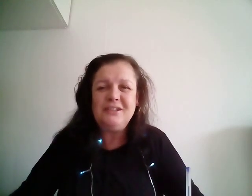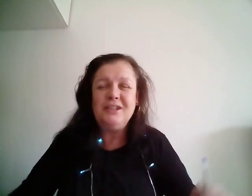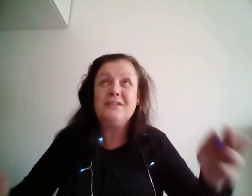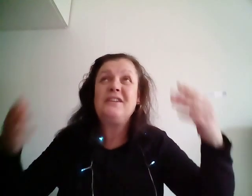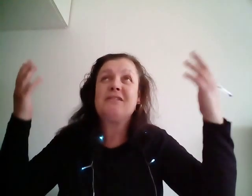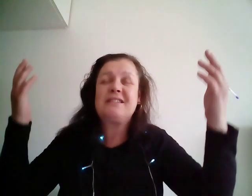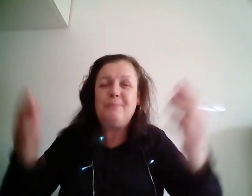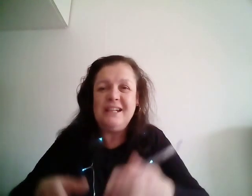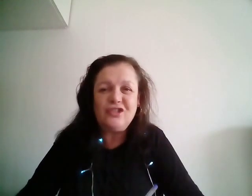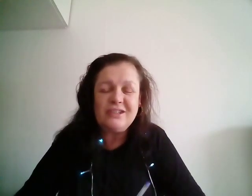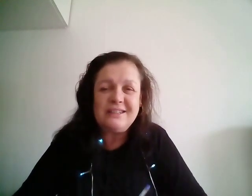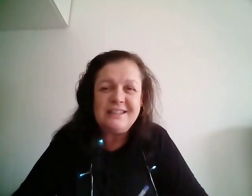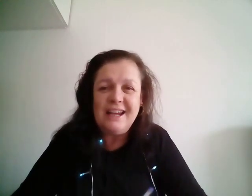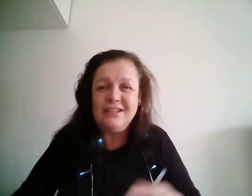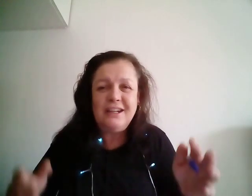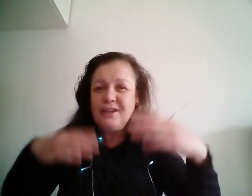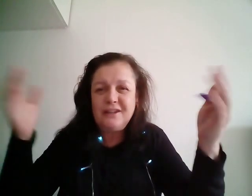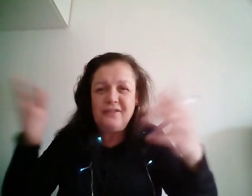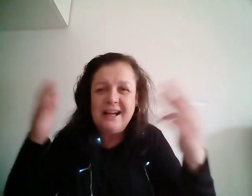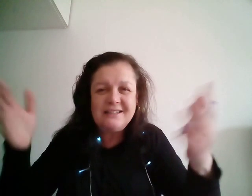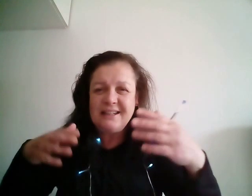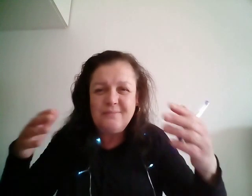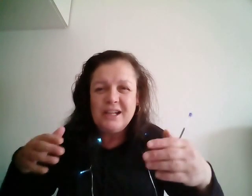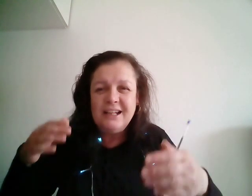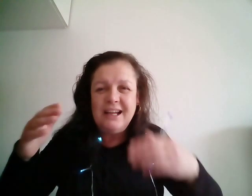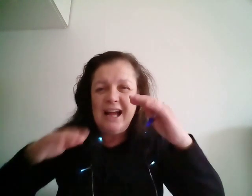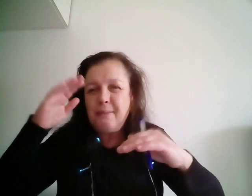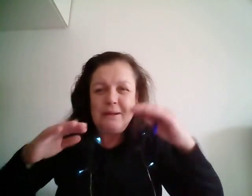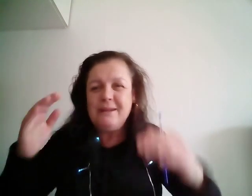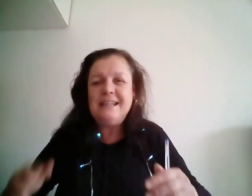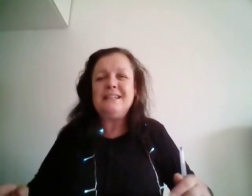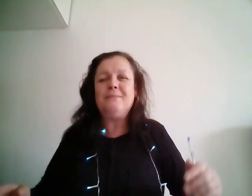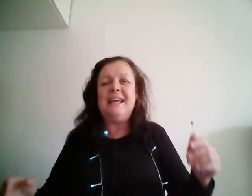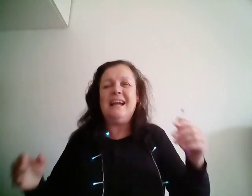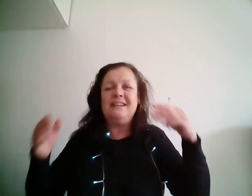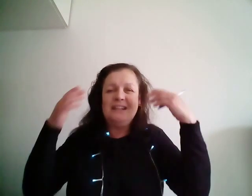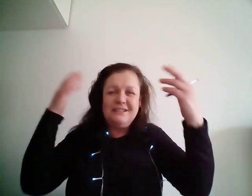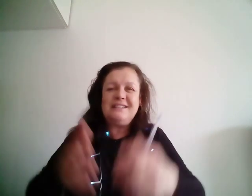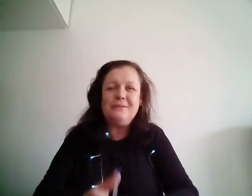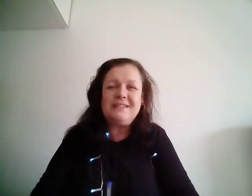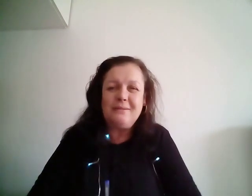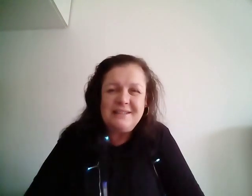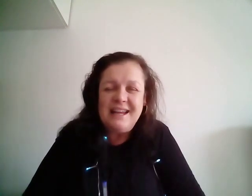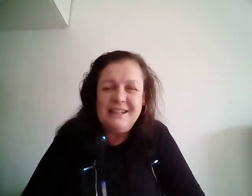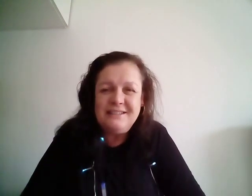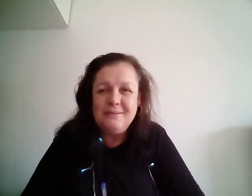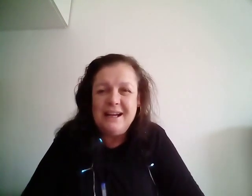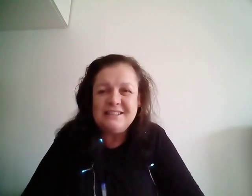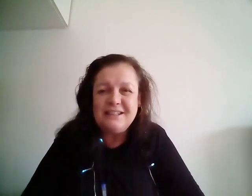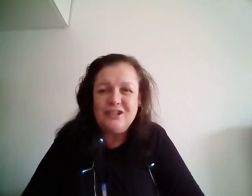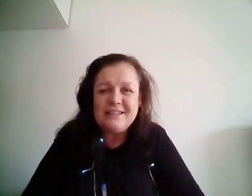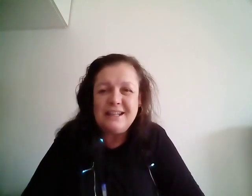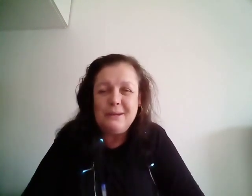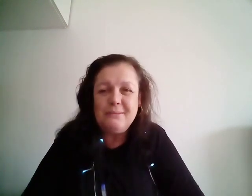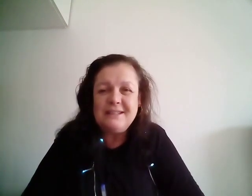you know, figure of speech, just the same. You're never gonna find a happy medium here. Do you see what I'm saying to you, my delicious little babies,